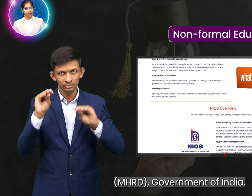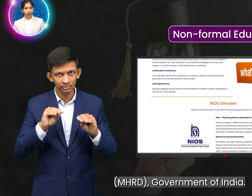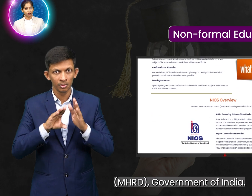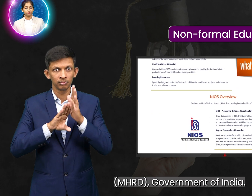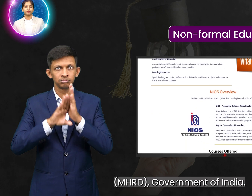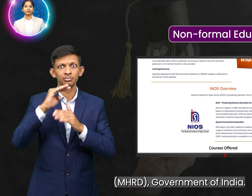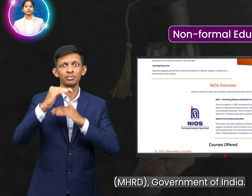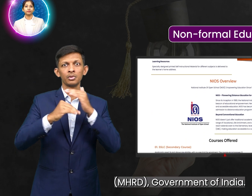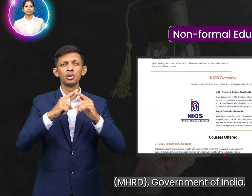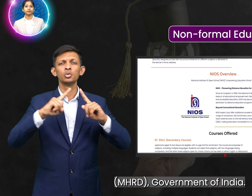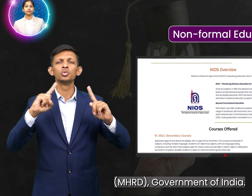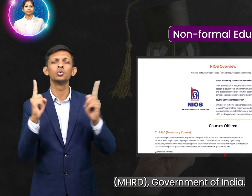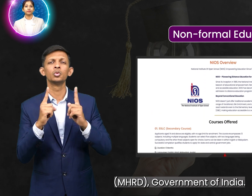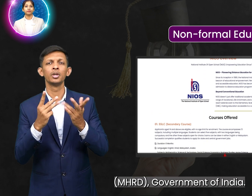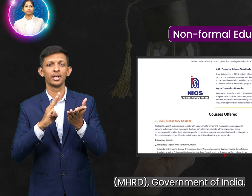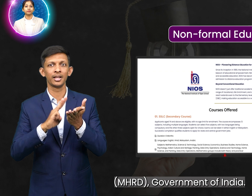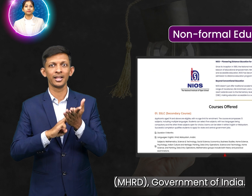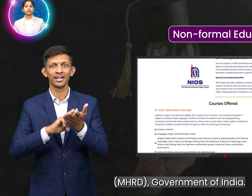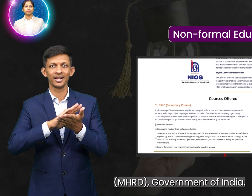of India.